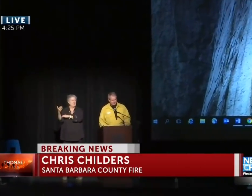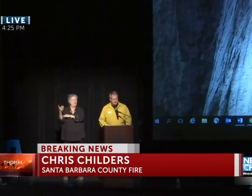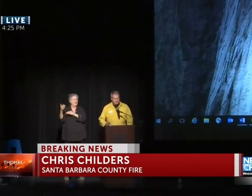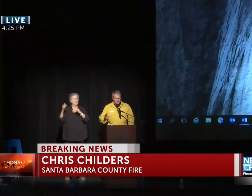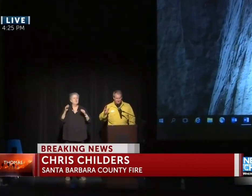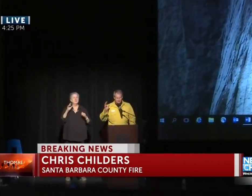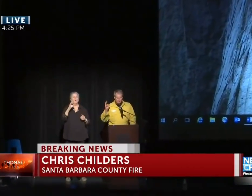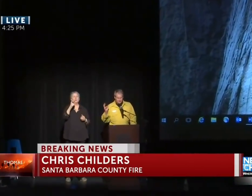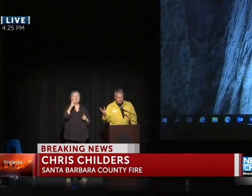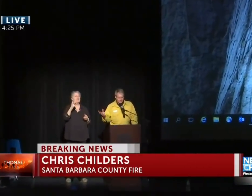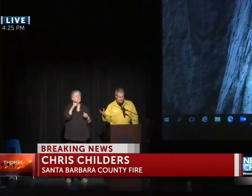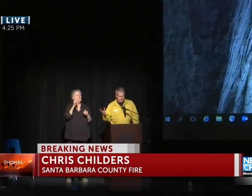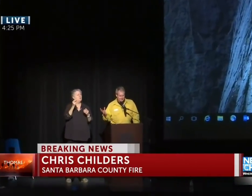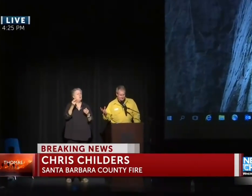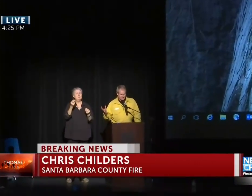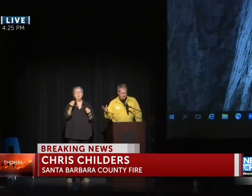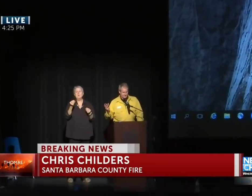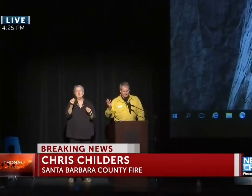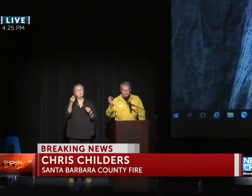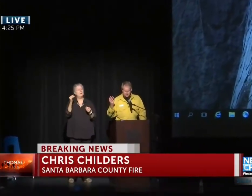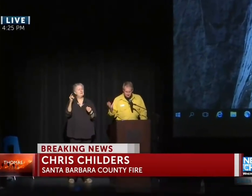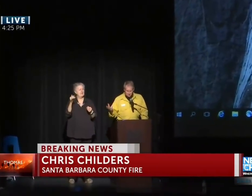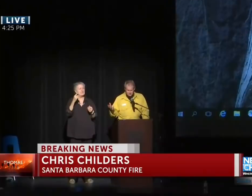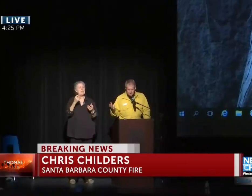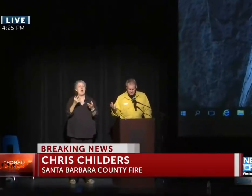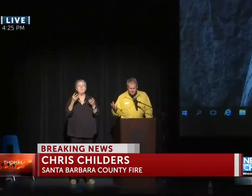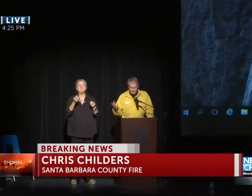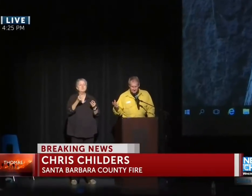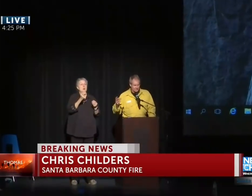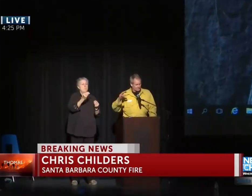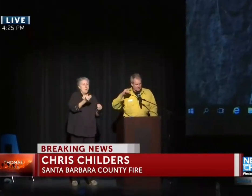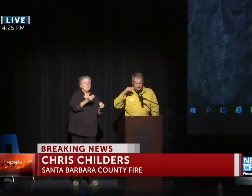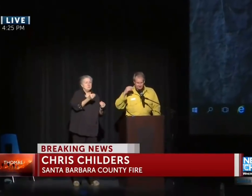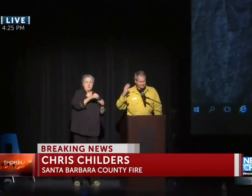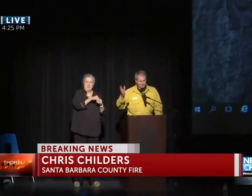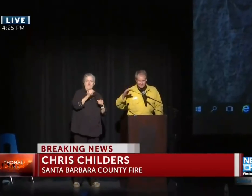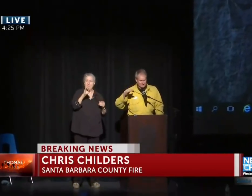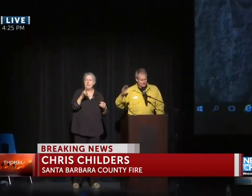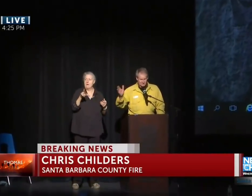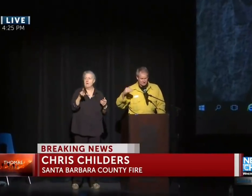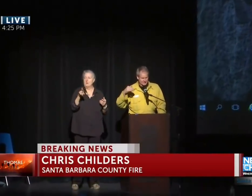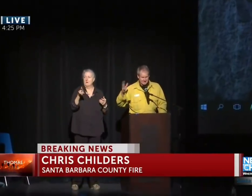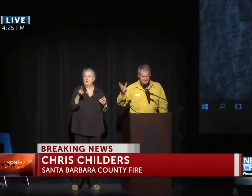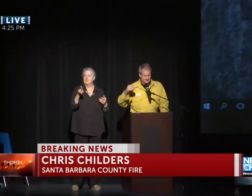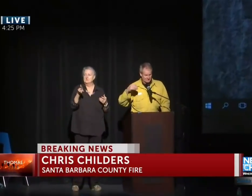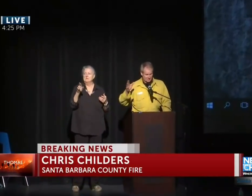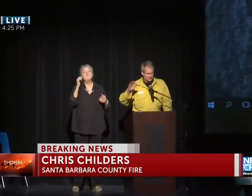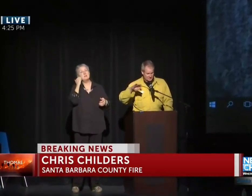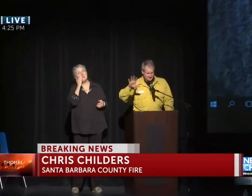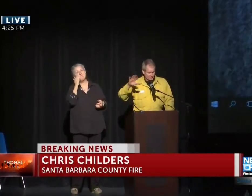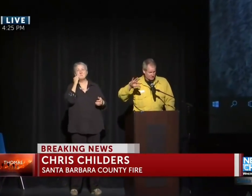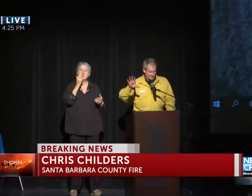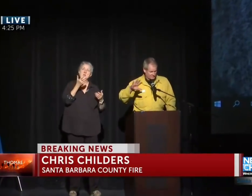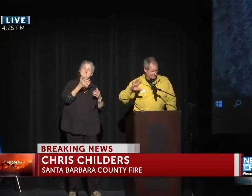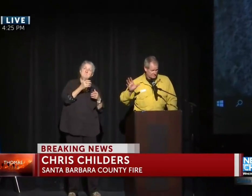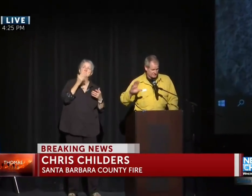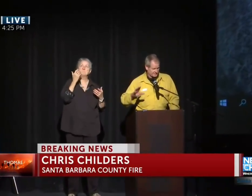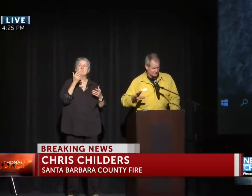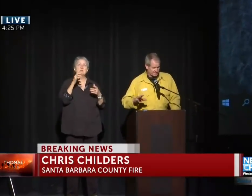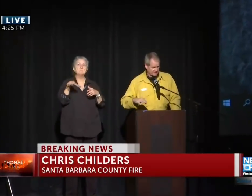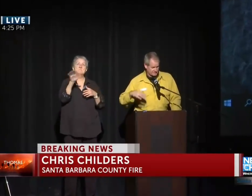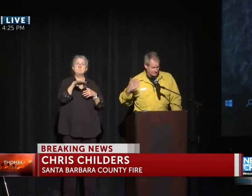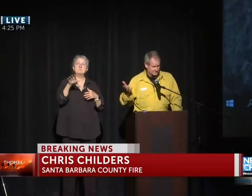Relative humidity is the amount of moisture in the air. If there's moisture in the air, about a typical day in Santa Barbara is somewhere